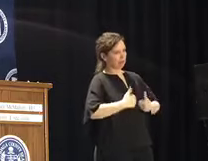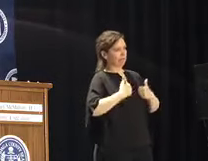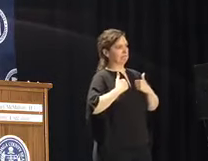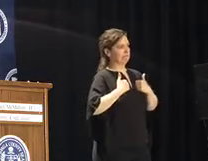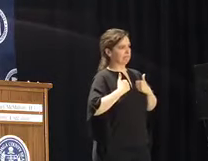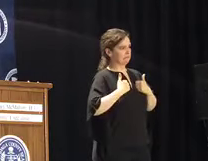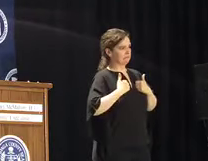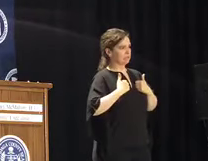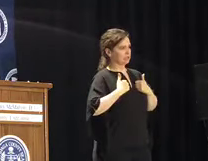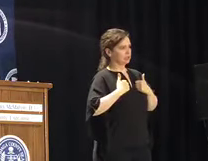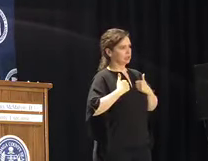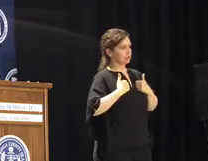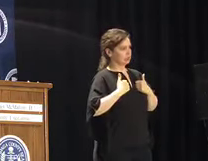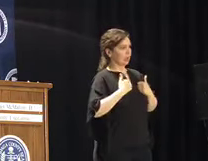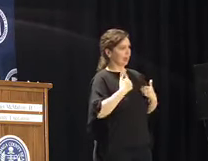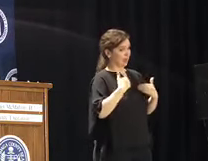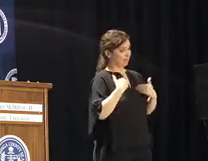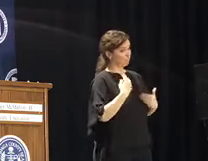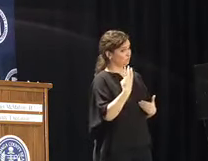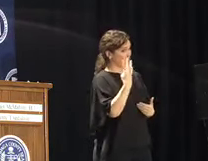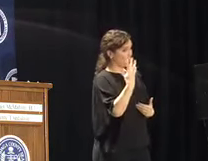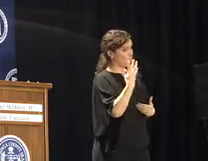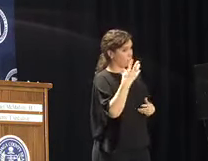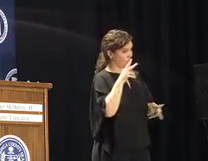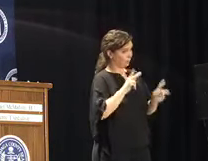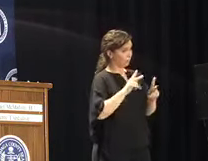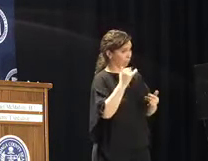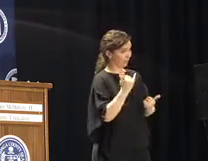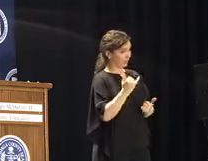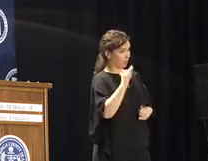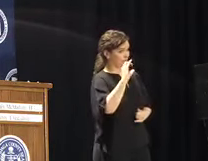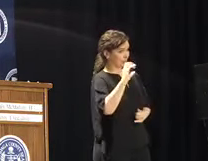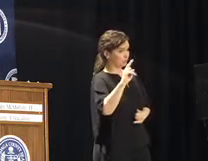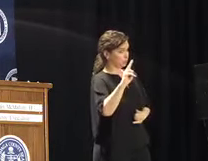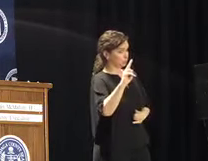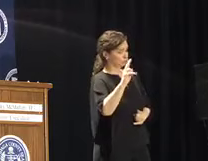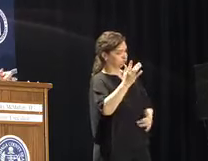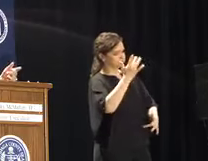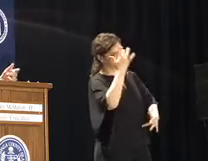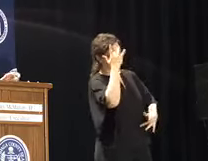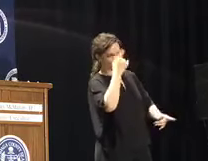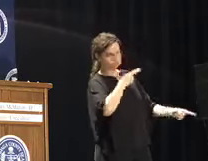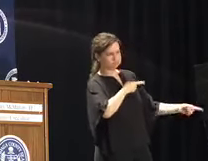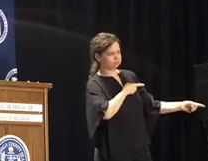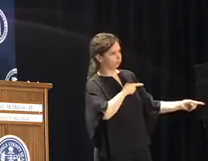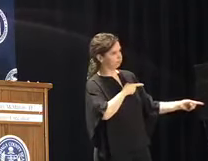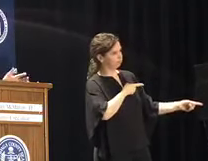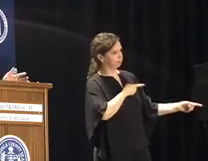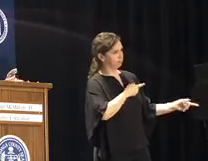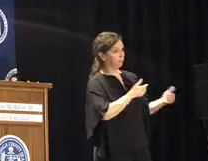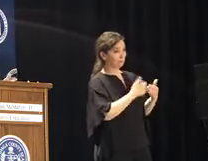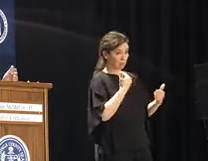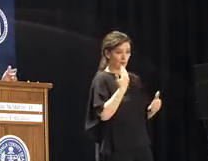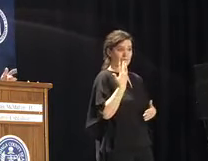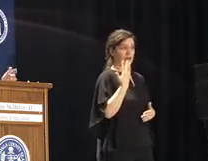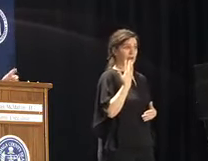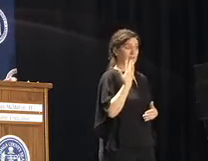in the ICU. We've lost one of our neighbors. So 4 out of 111